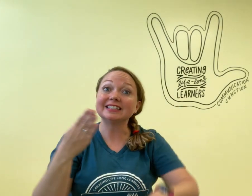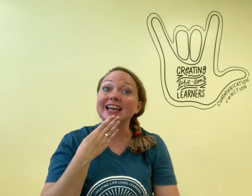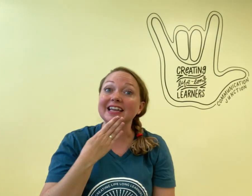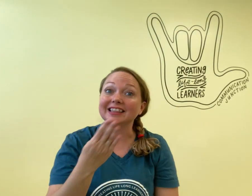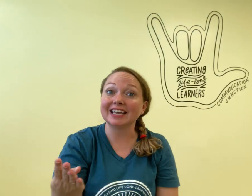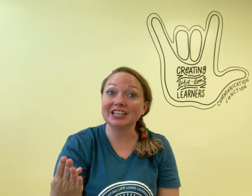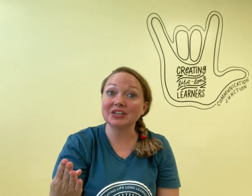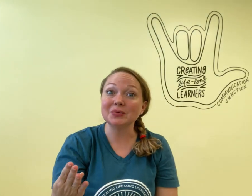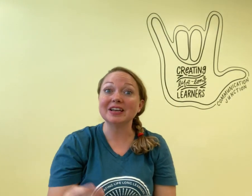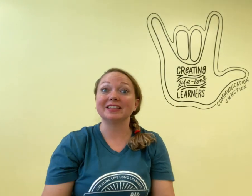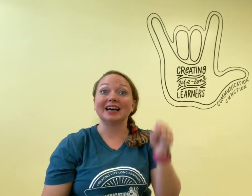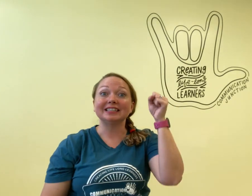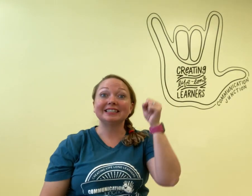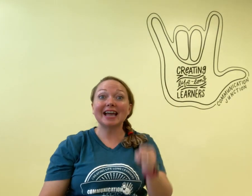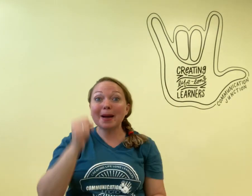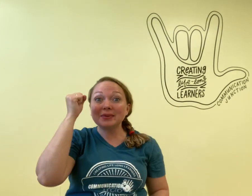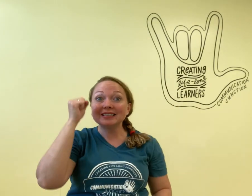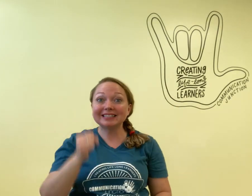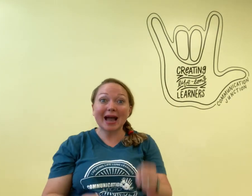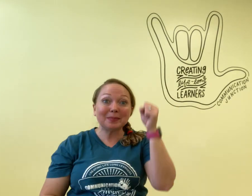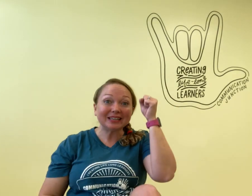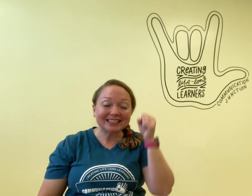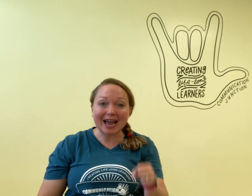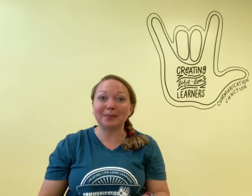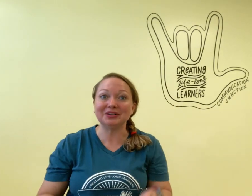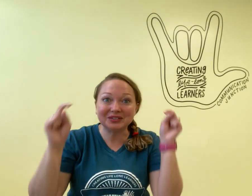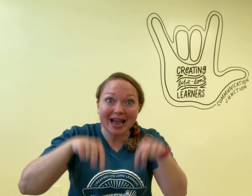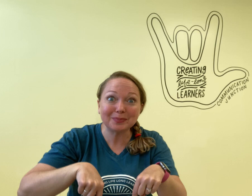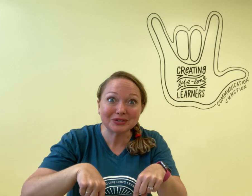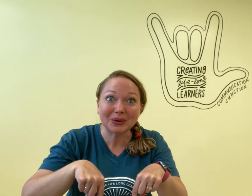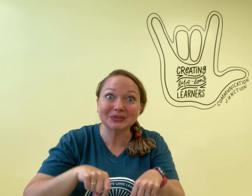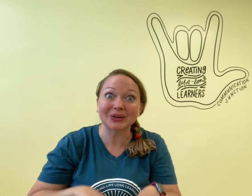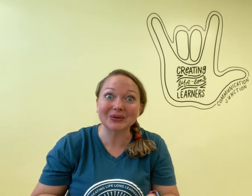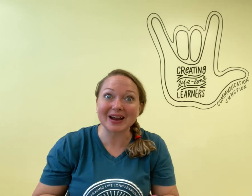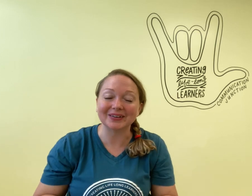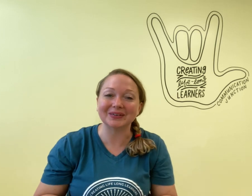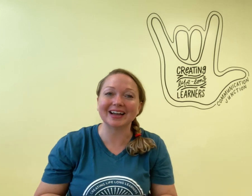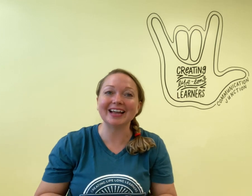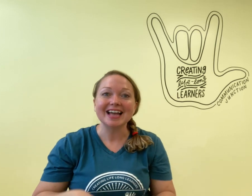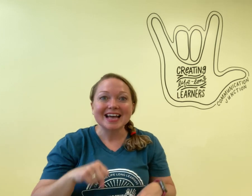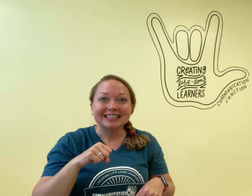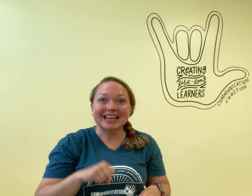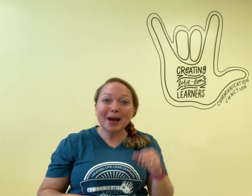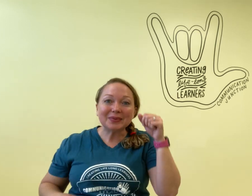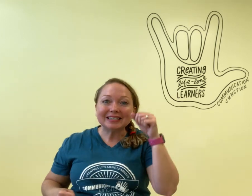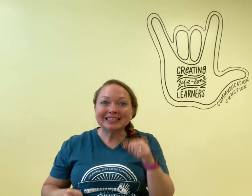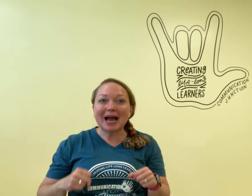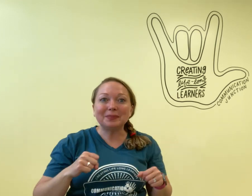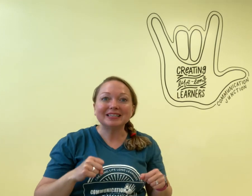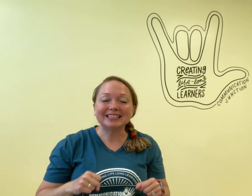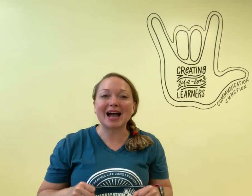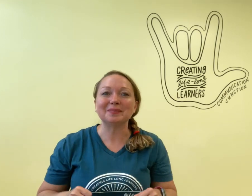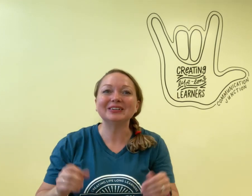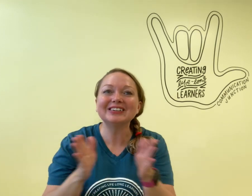say thank you with a tap, tap, tap. And you tap your toes on the ground, okay? Tap, tap, tap. Good